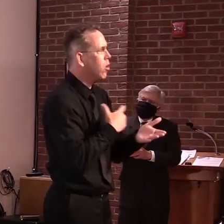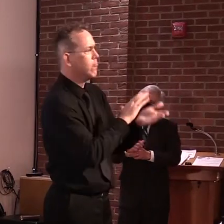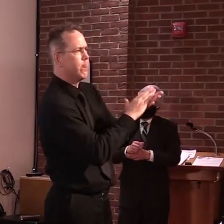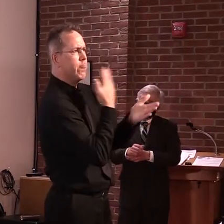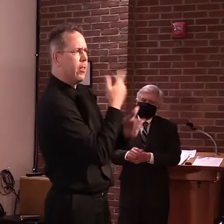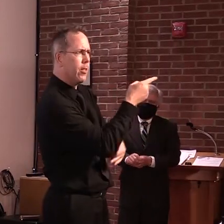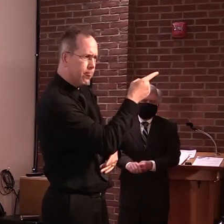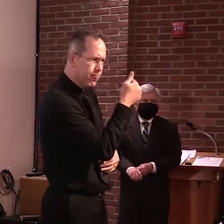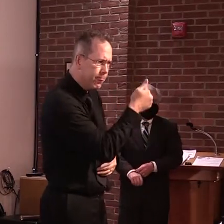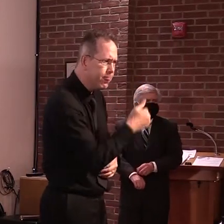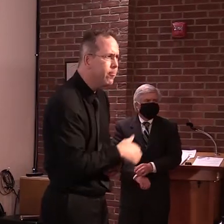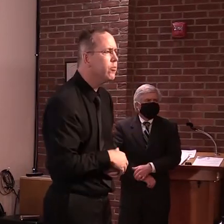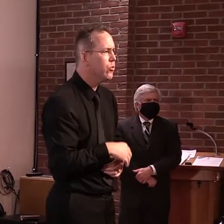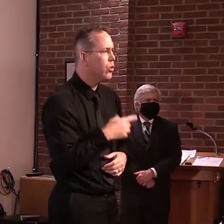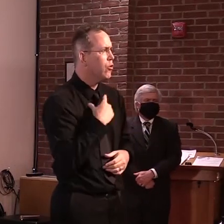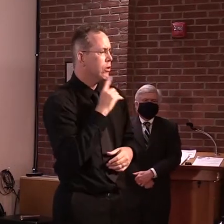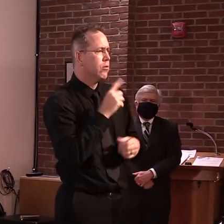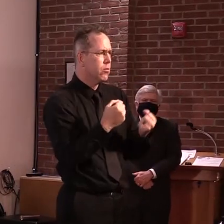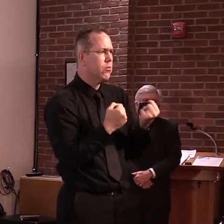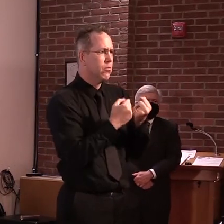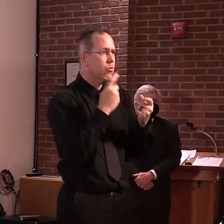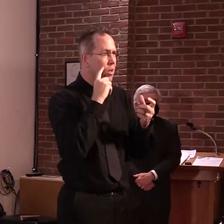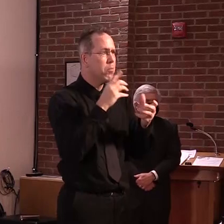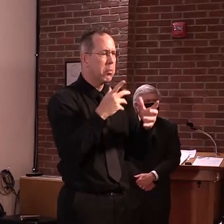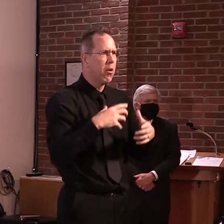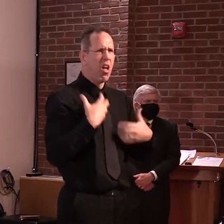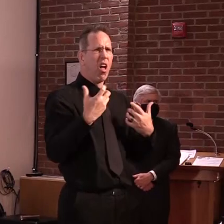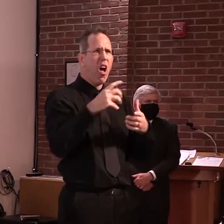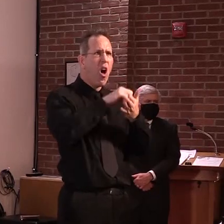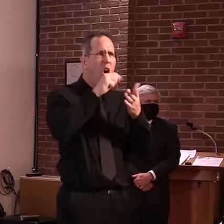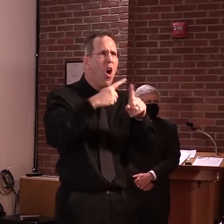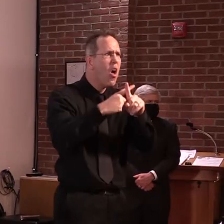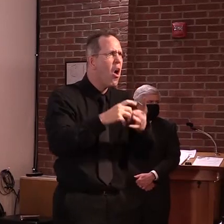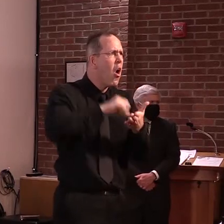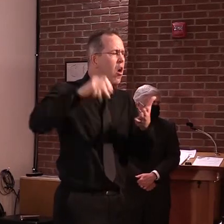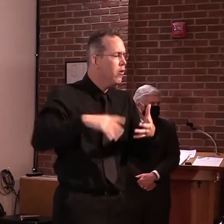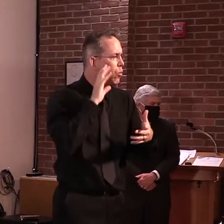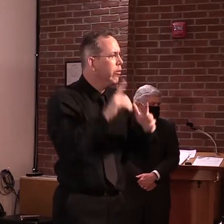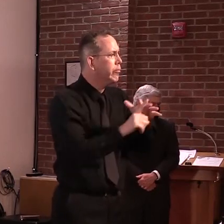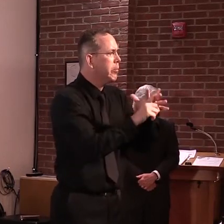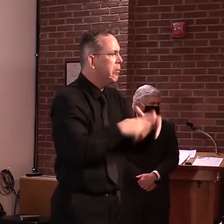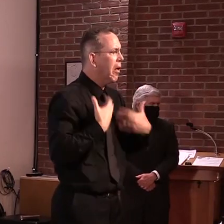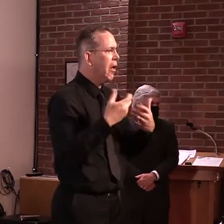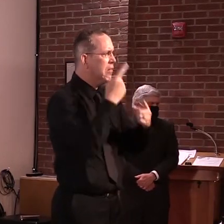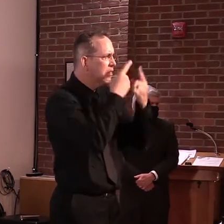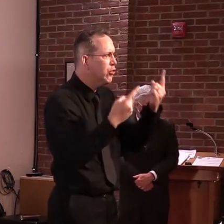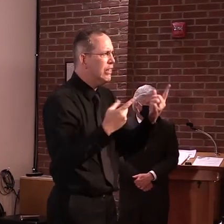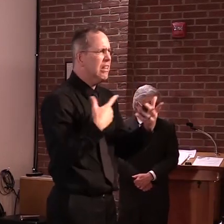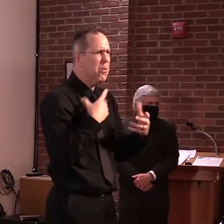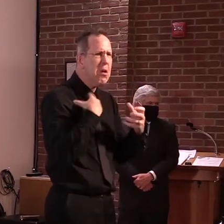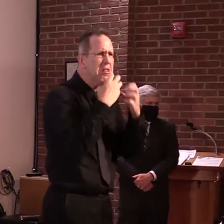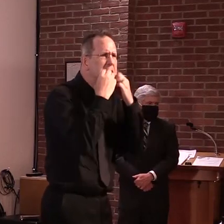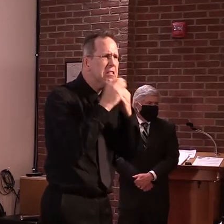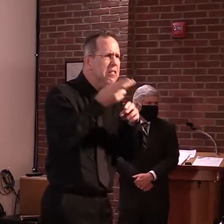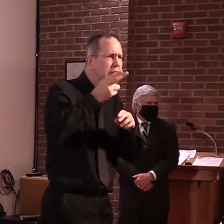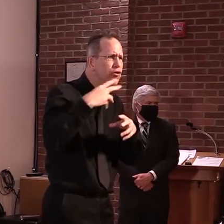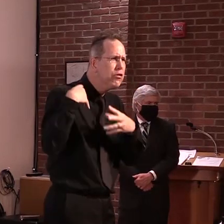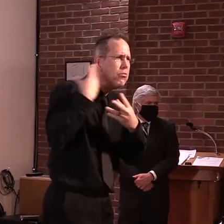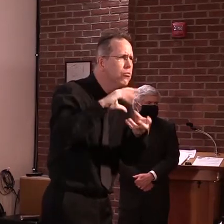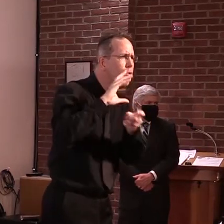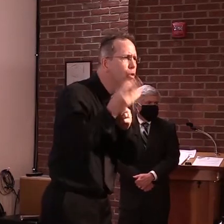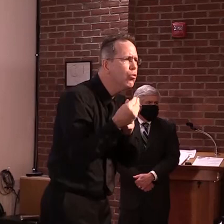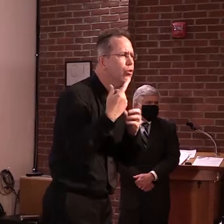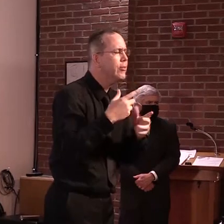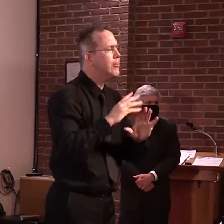move. But they didn't let that stop them. They stepped up to do the right thing. And we need more of